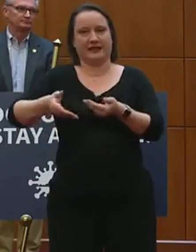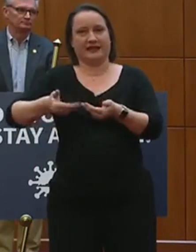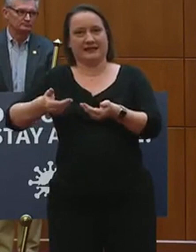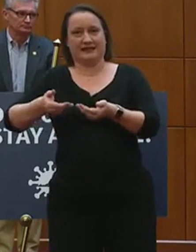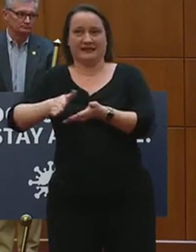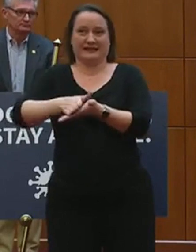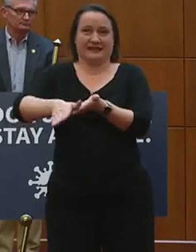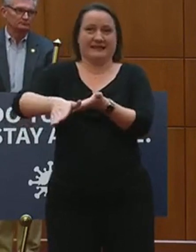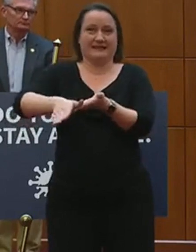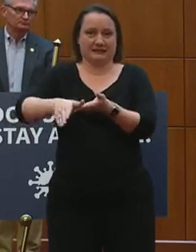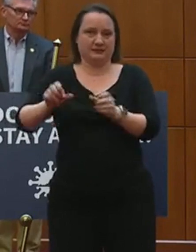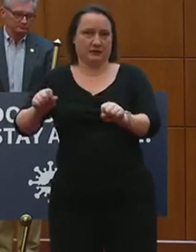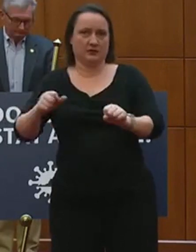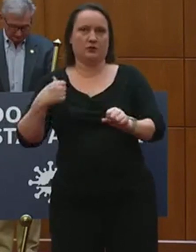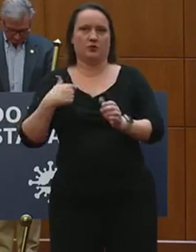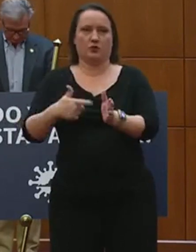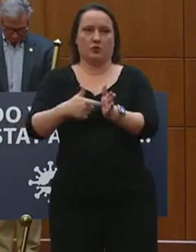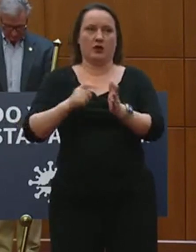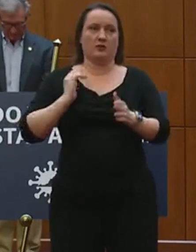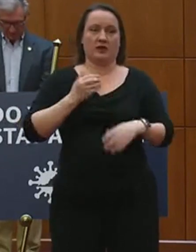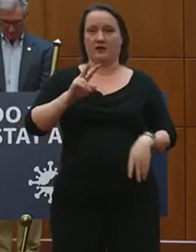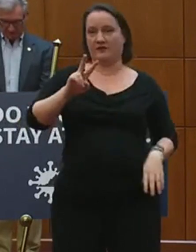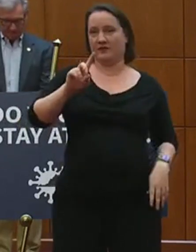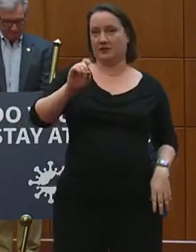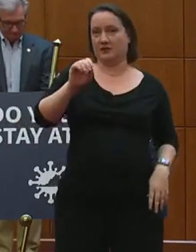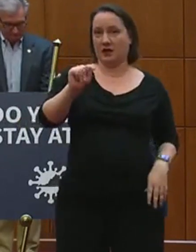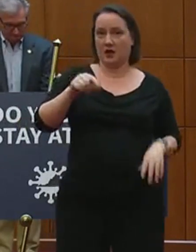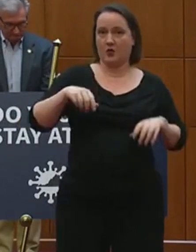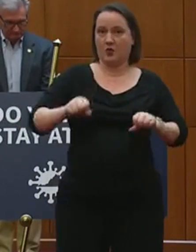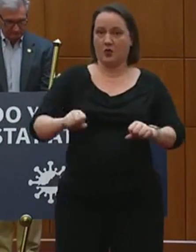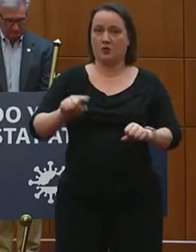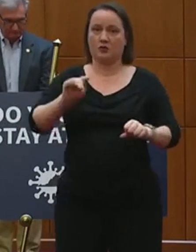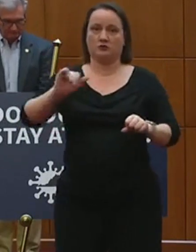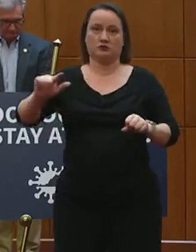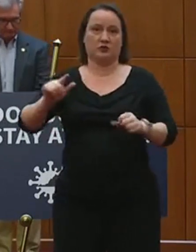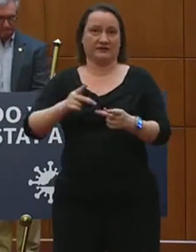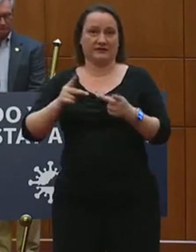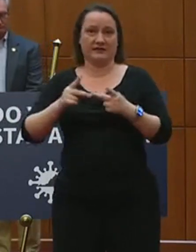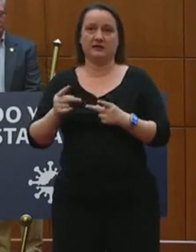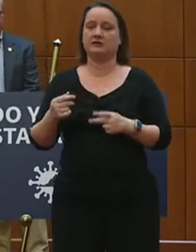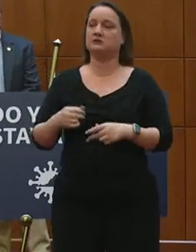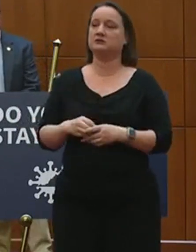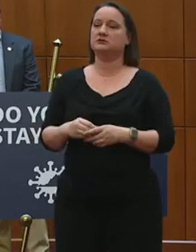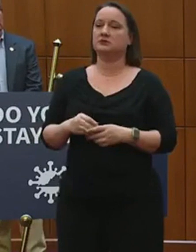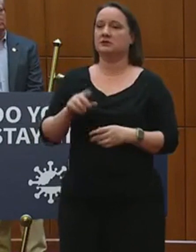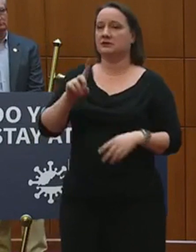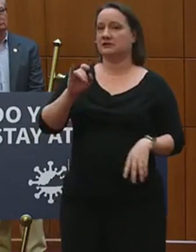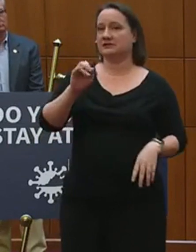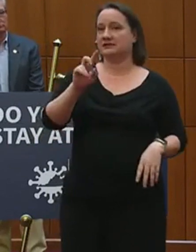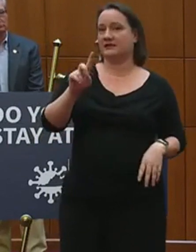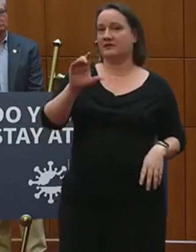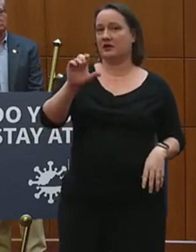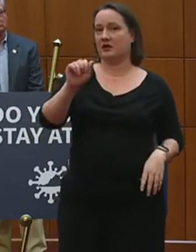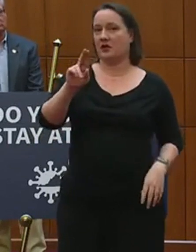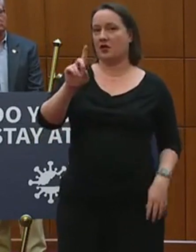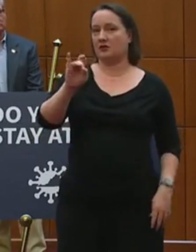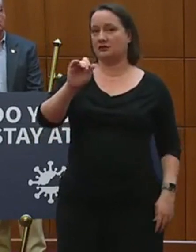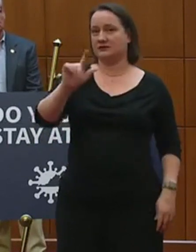our VDOT-owned toll facilities. We have received confirmation through David Caudell, the administrator